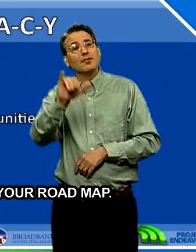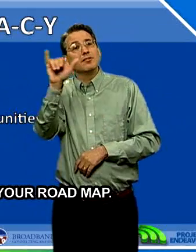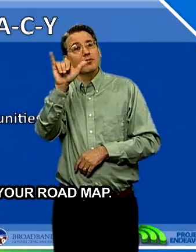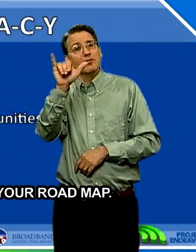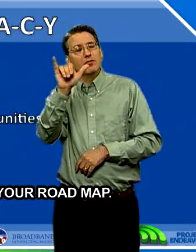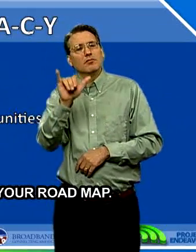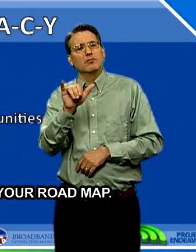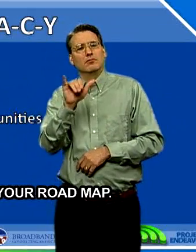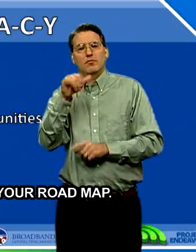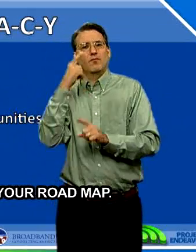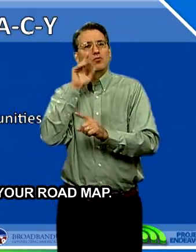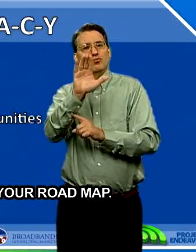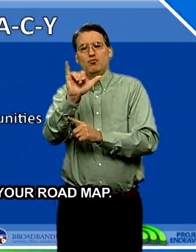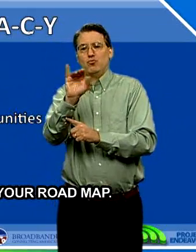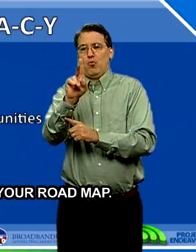Y is for your roadmap.